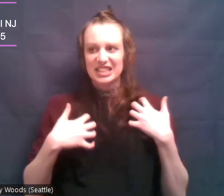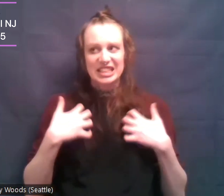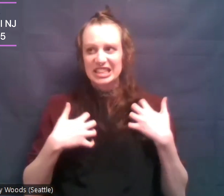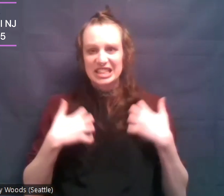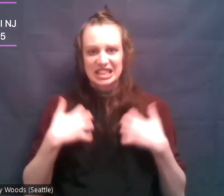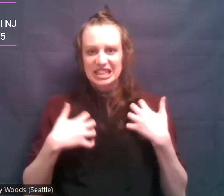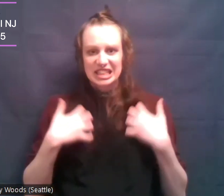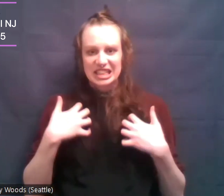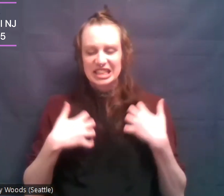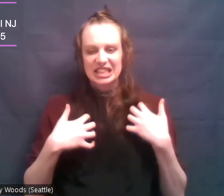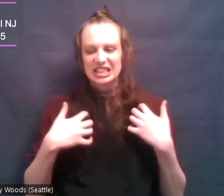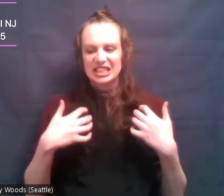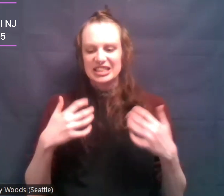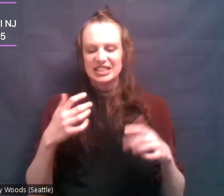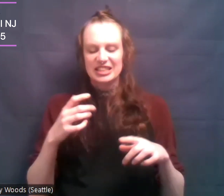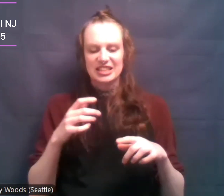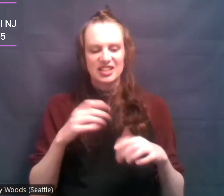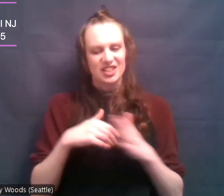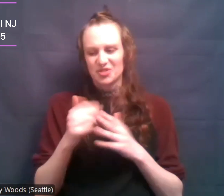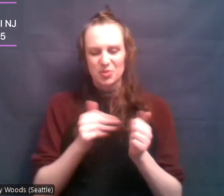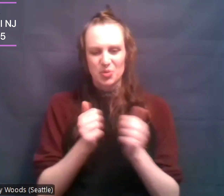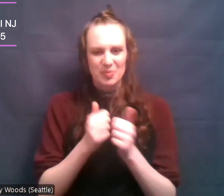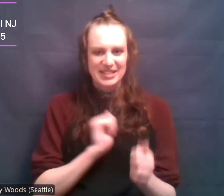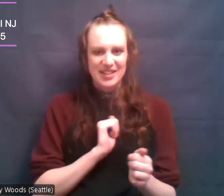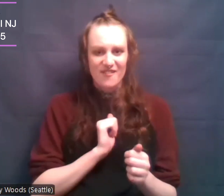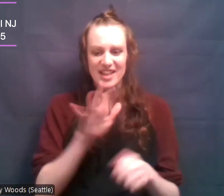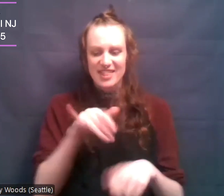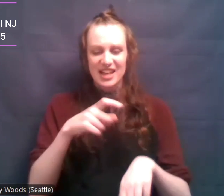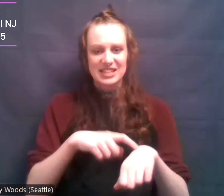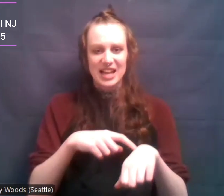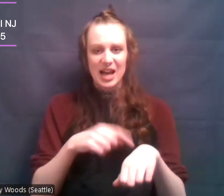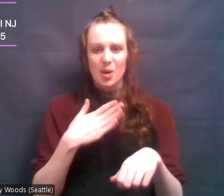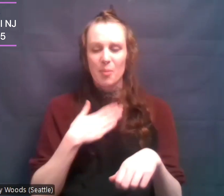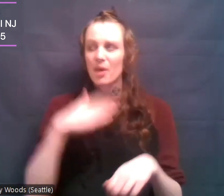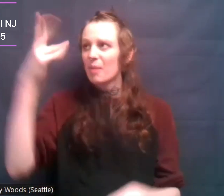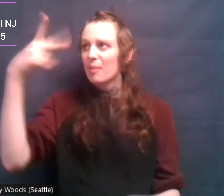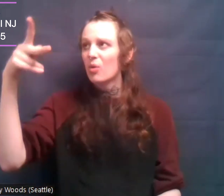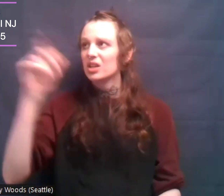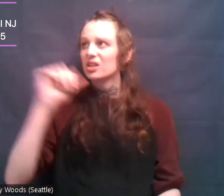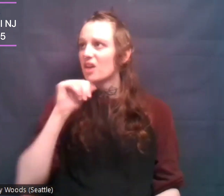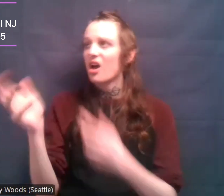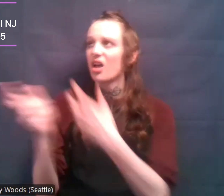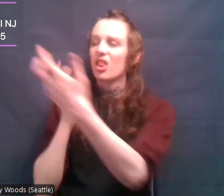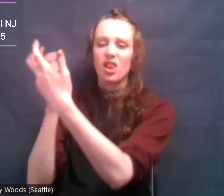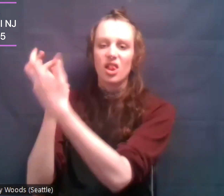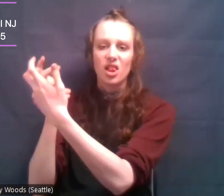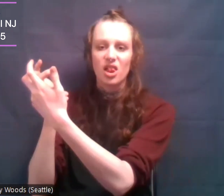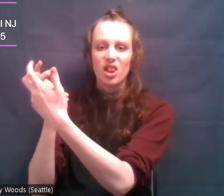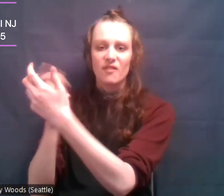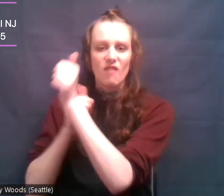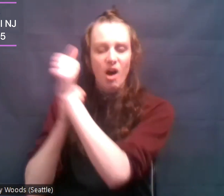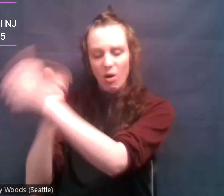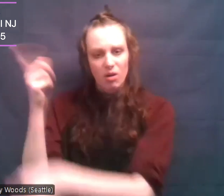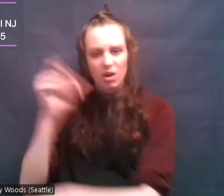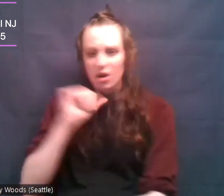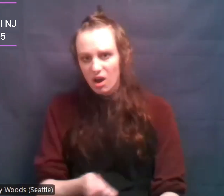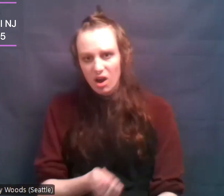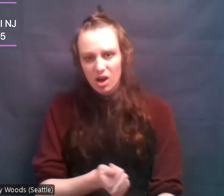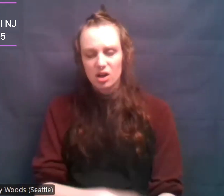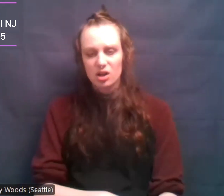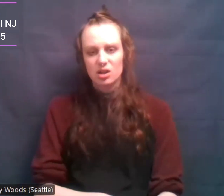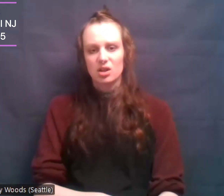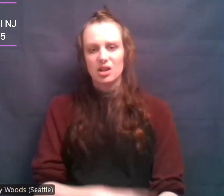with your higher power, and it was just painful, man. Um, I spent years and years just